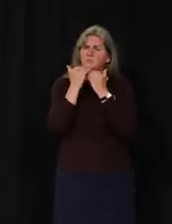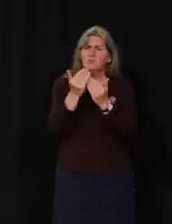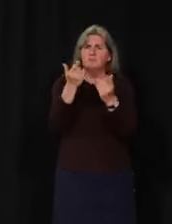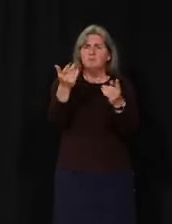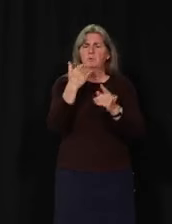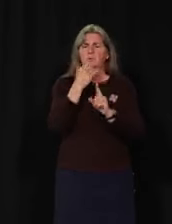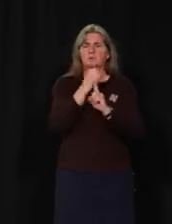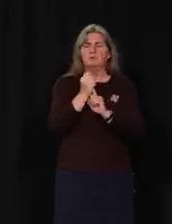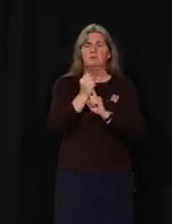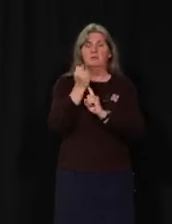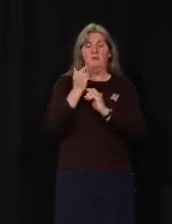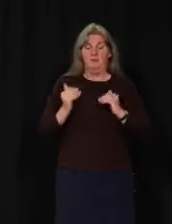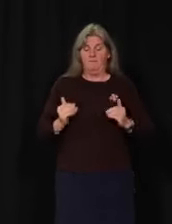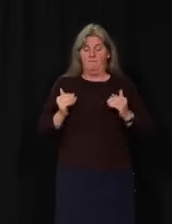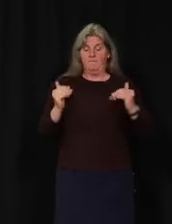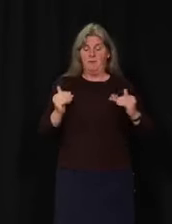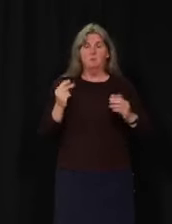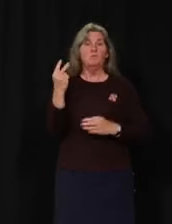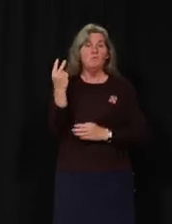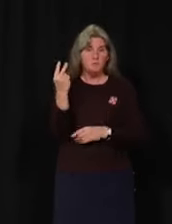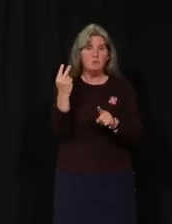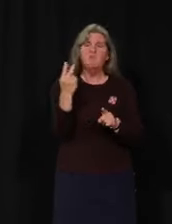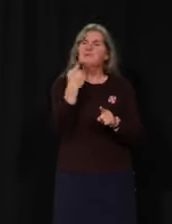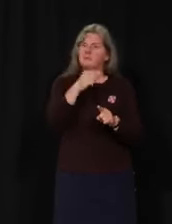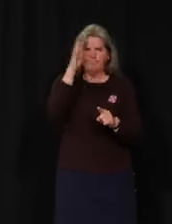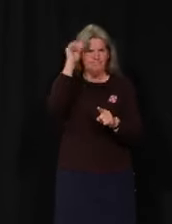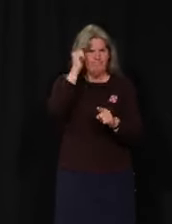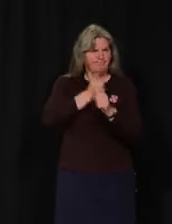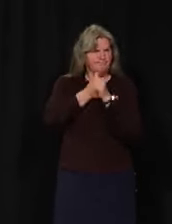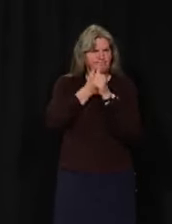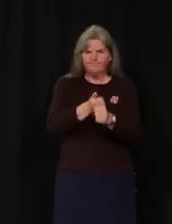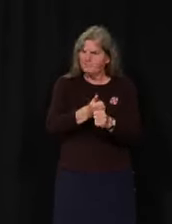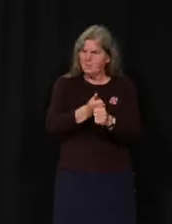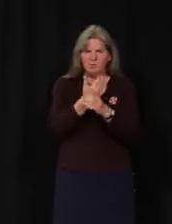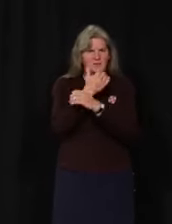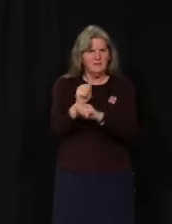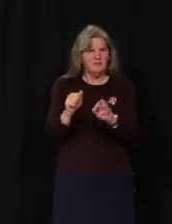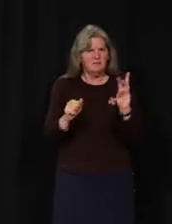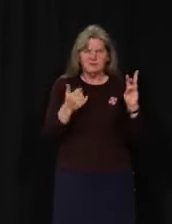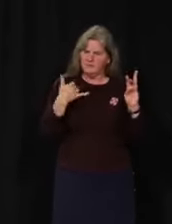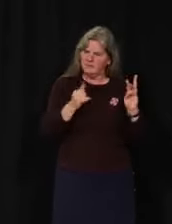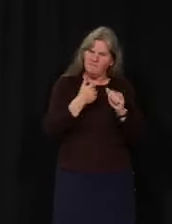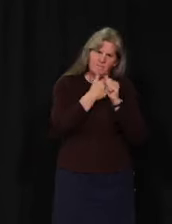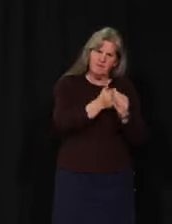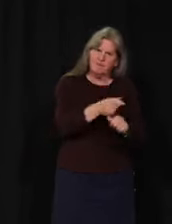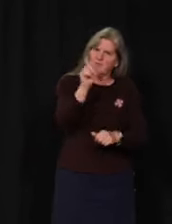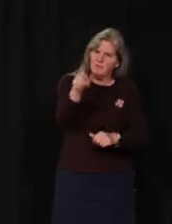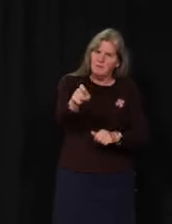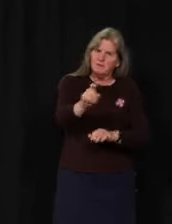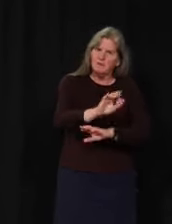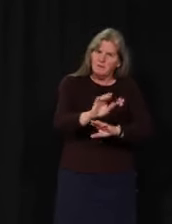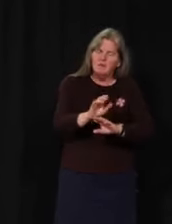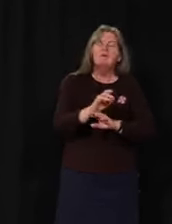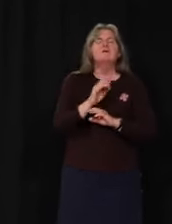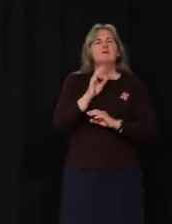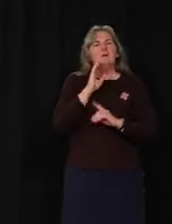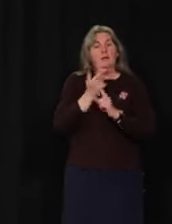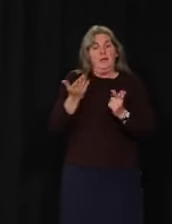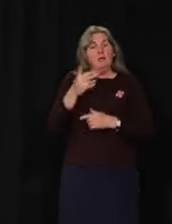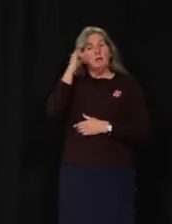Phase 2, we must all remain diligent in these safe practices. We are in a good position here